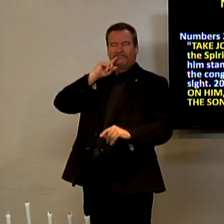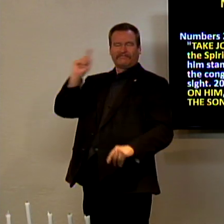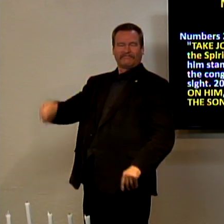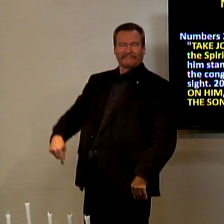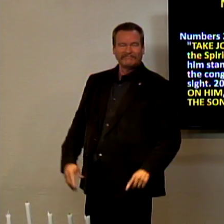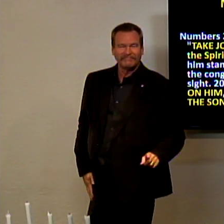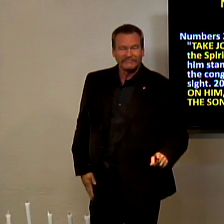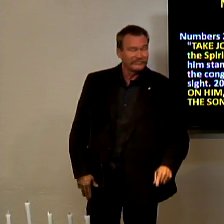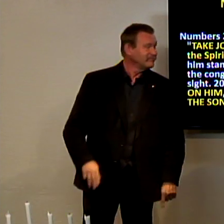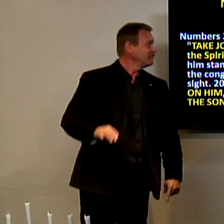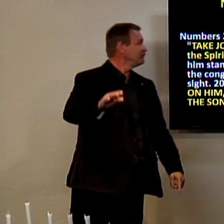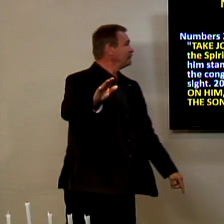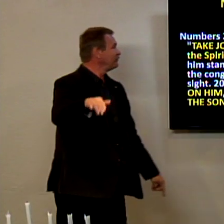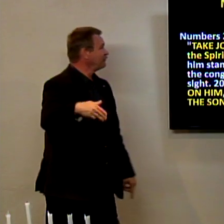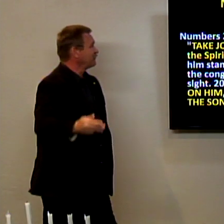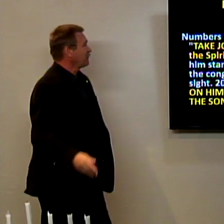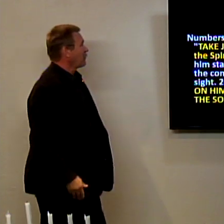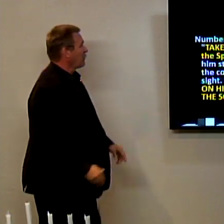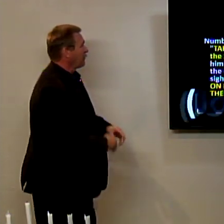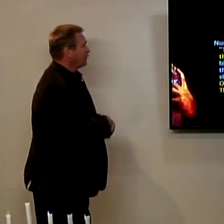Moses, obeying the commands.